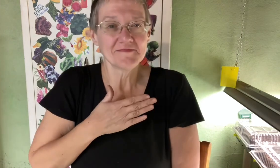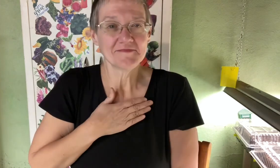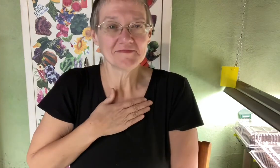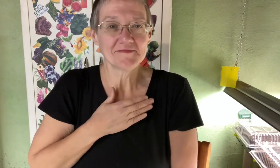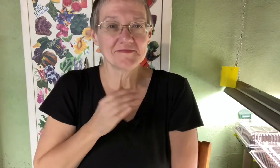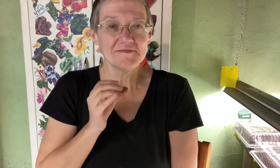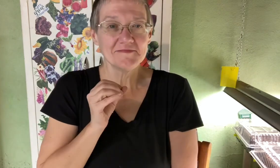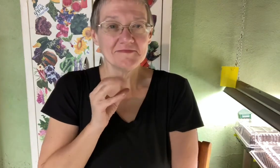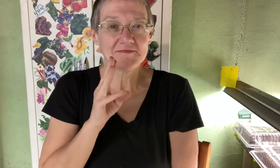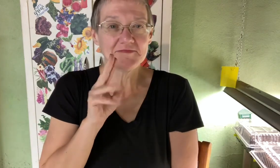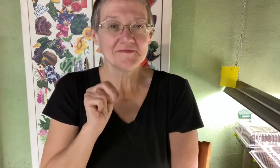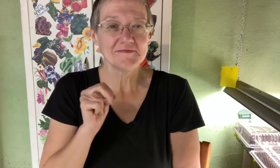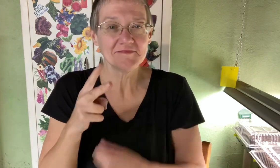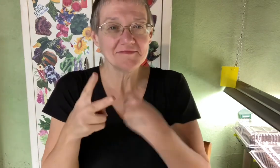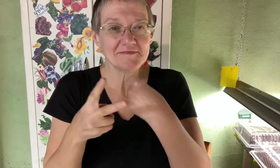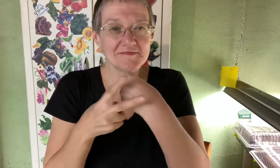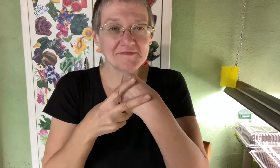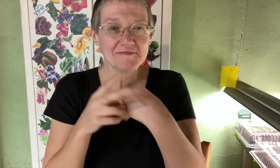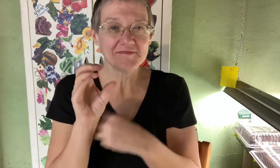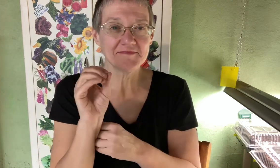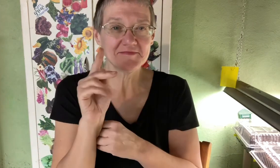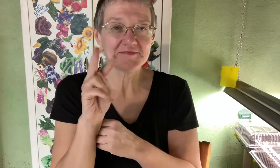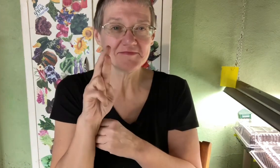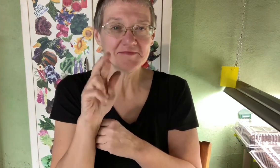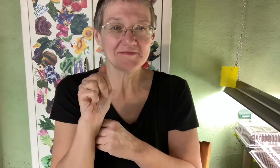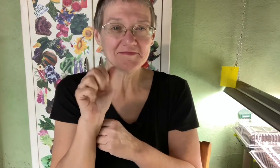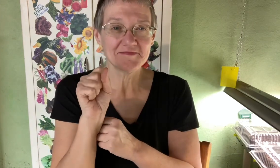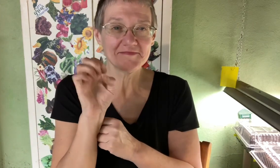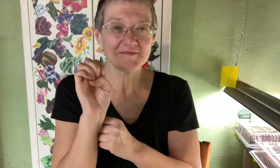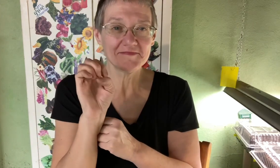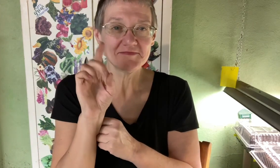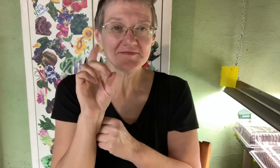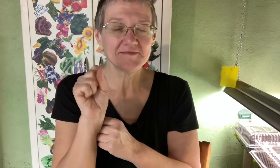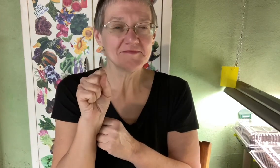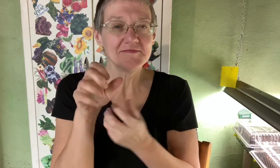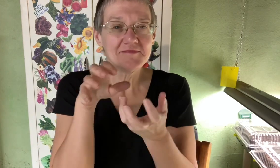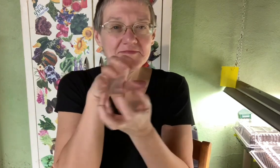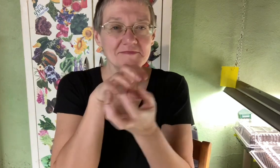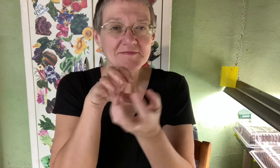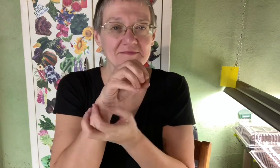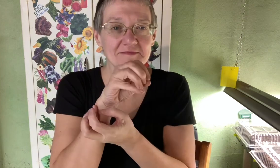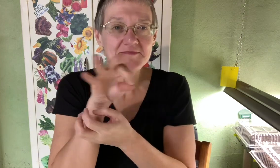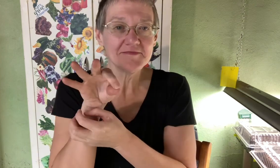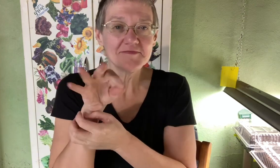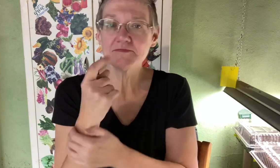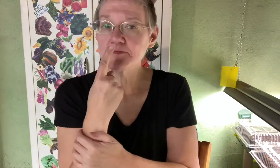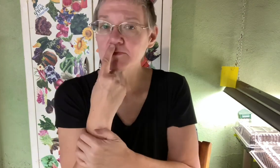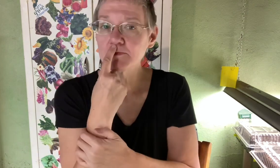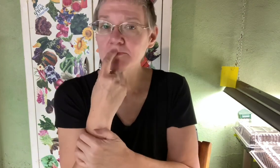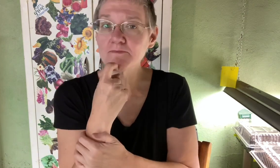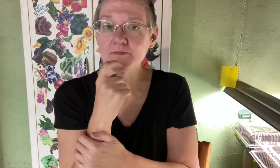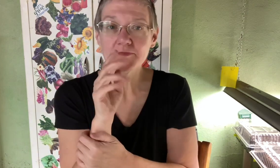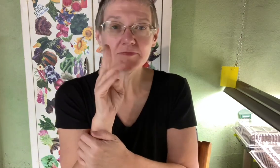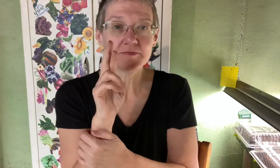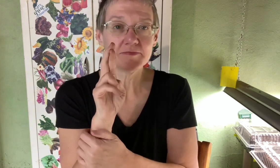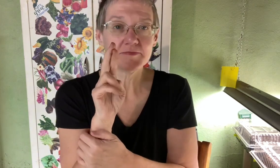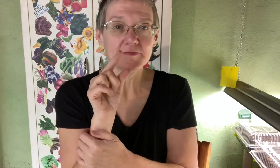And we're going to use my own saved seeds. And these are a mixture of red